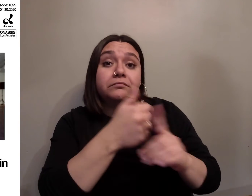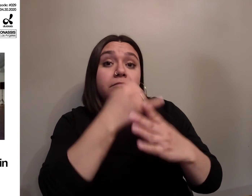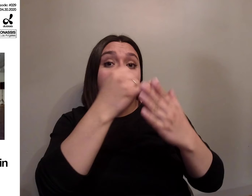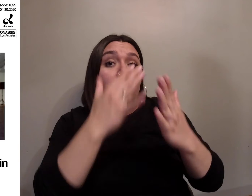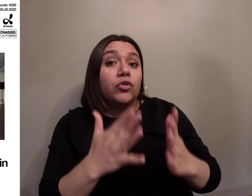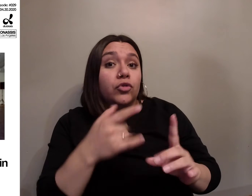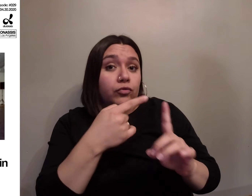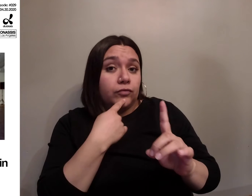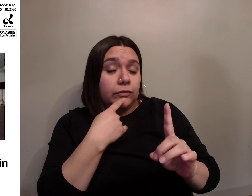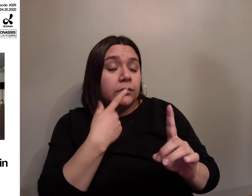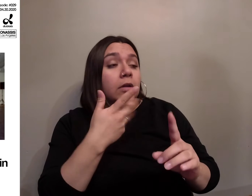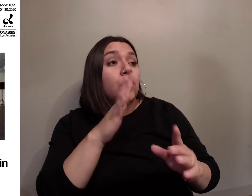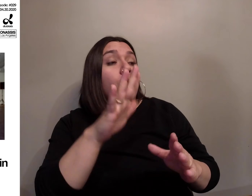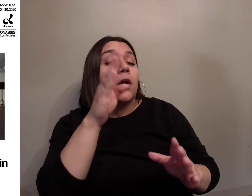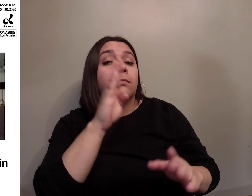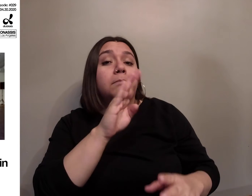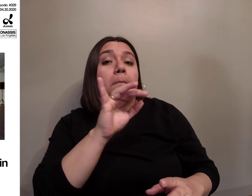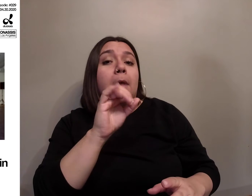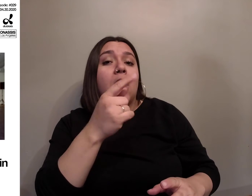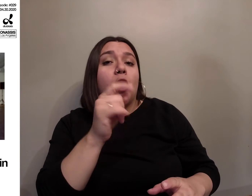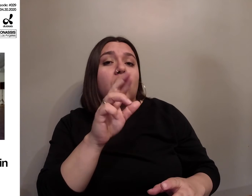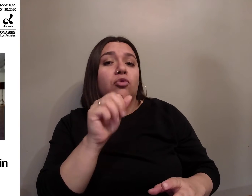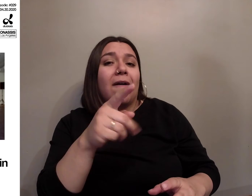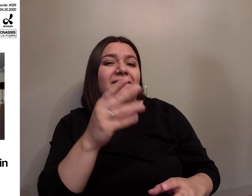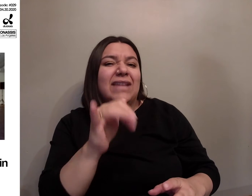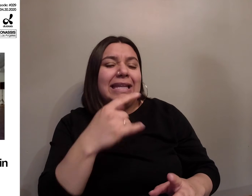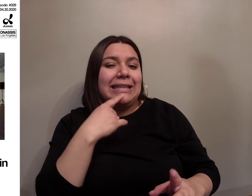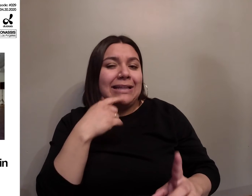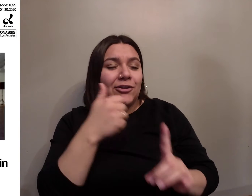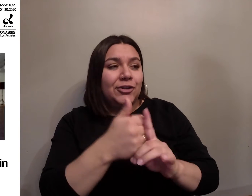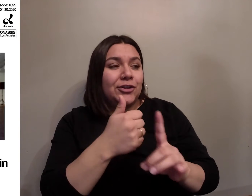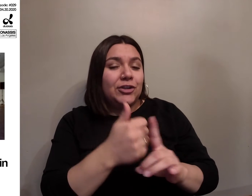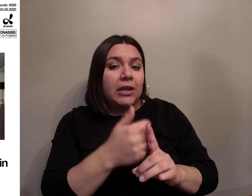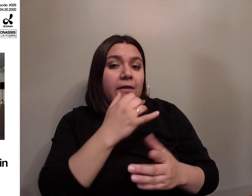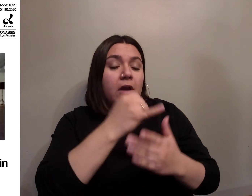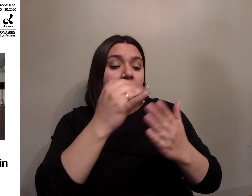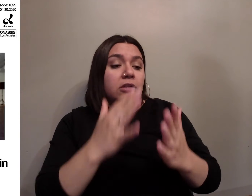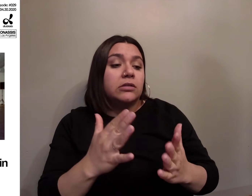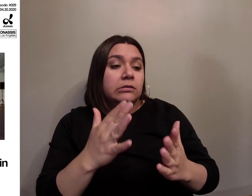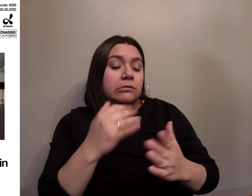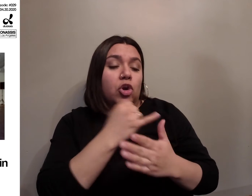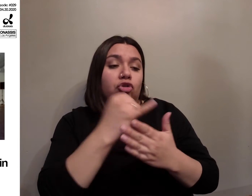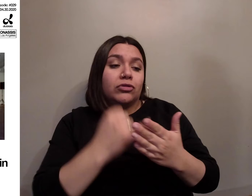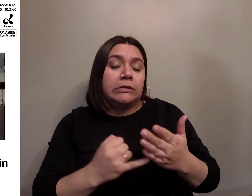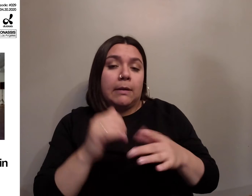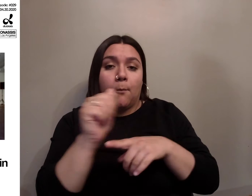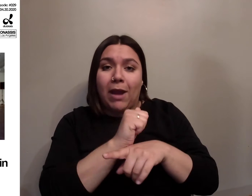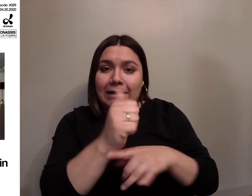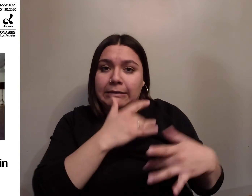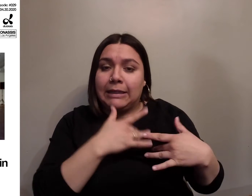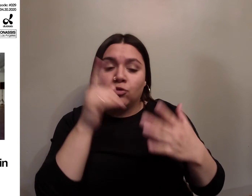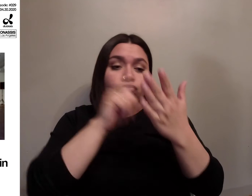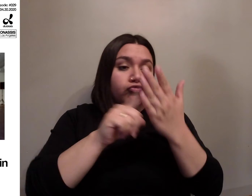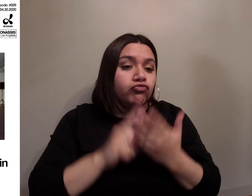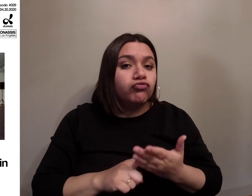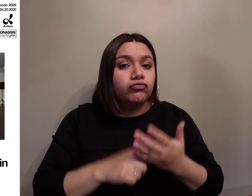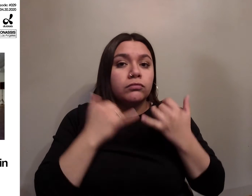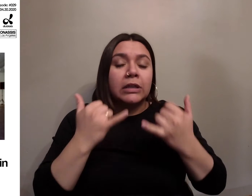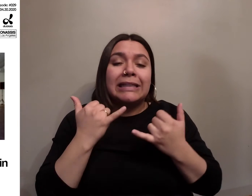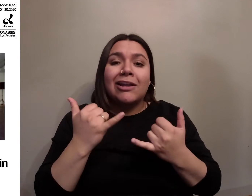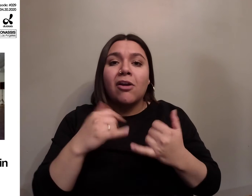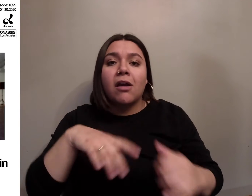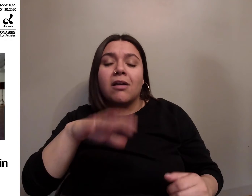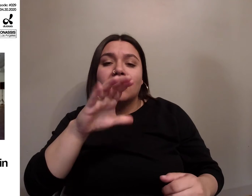of transformation and control. How are you thinking about your cyborgian reality, whatever that may